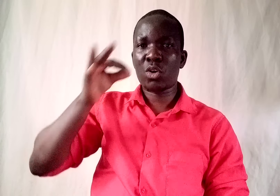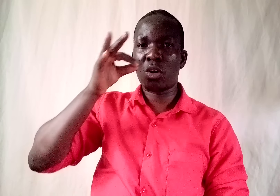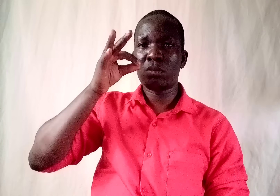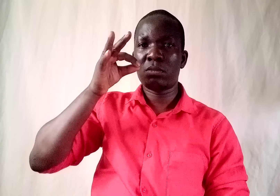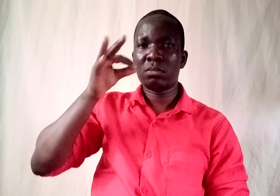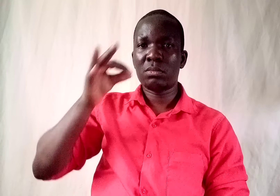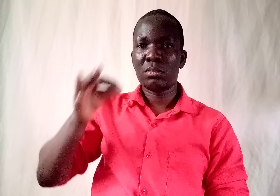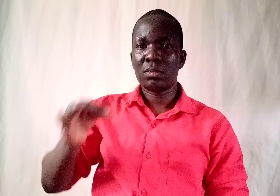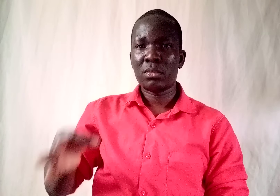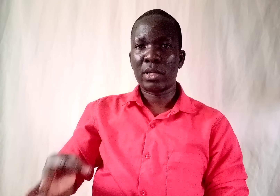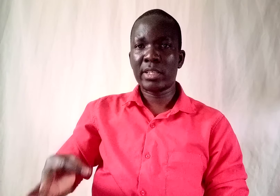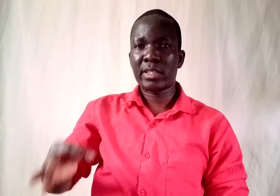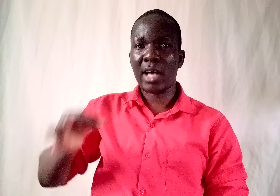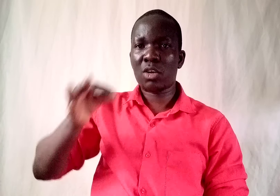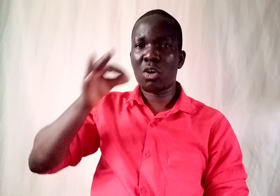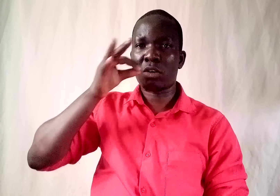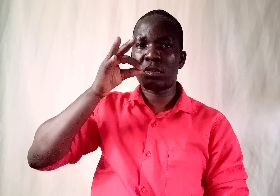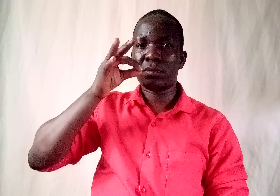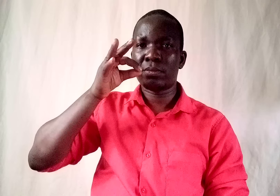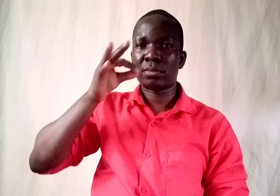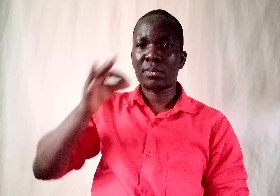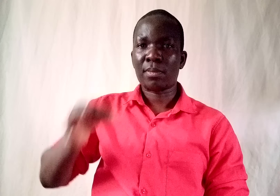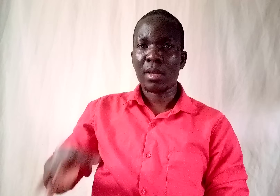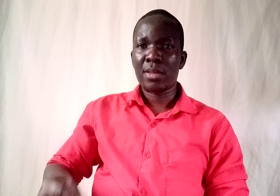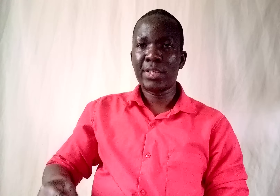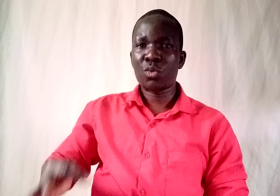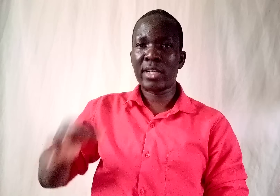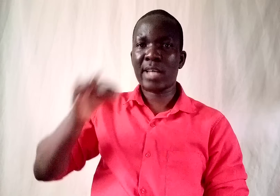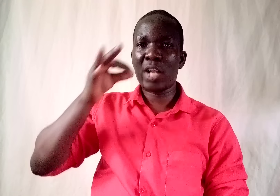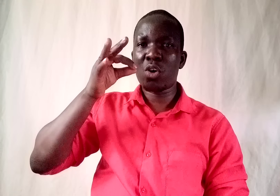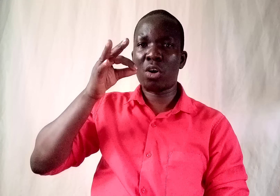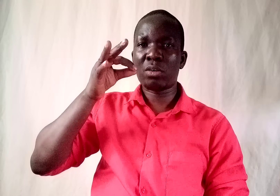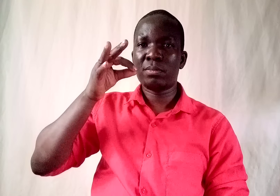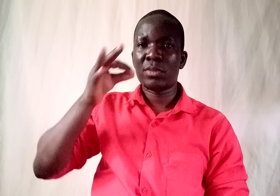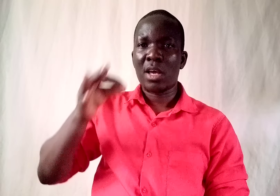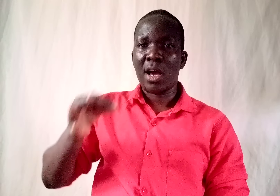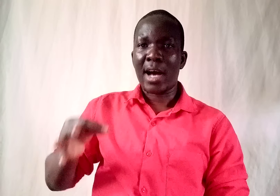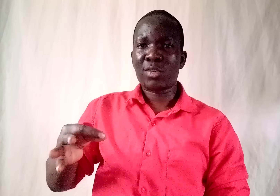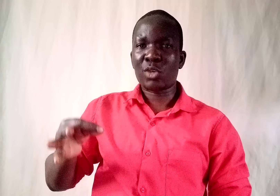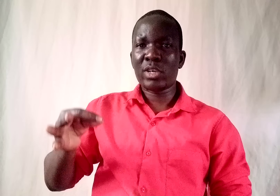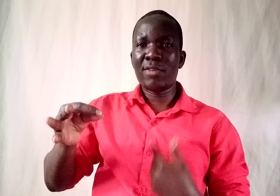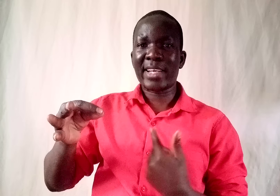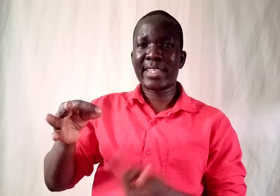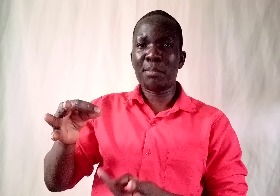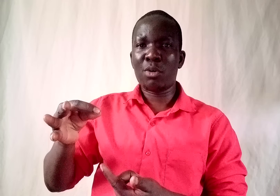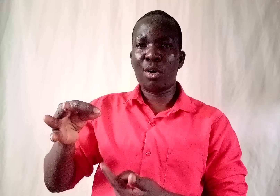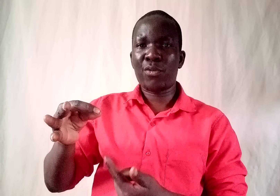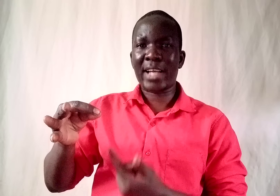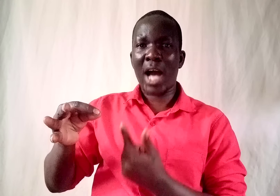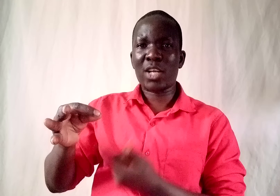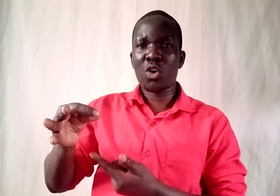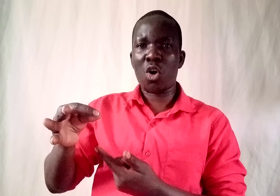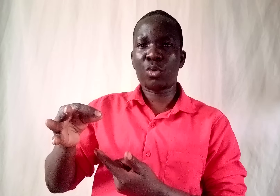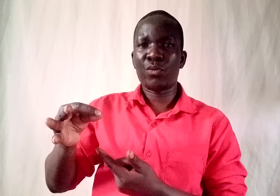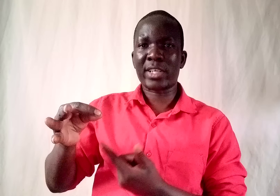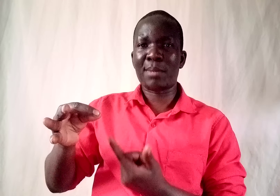alcohol. This is alcohol. This one is alcohol. And you want to give an example of an alcohol, for example,